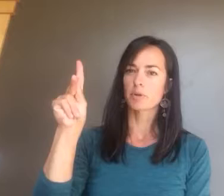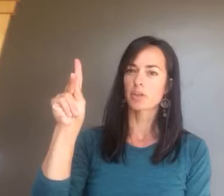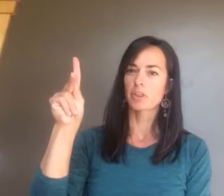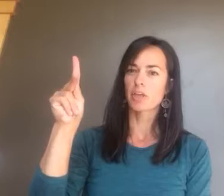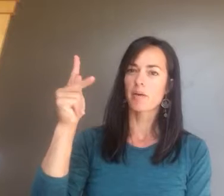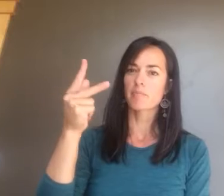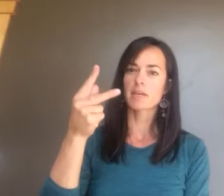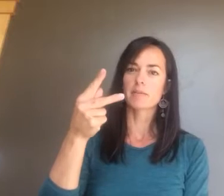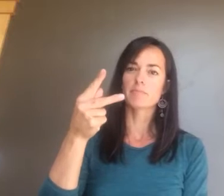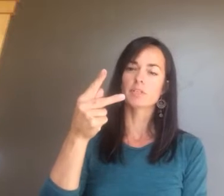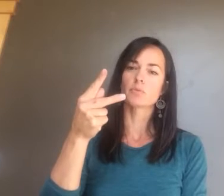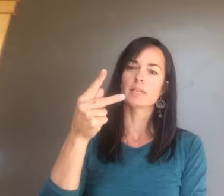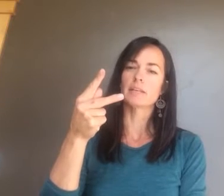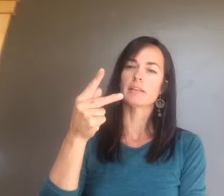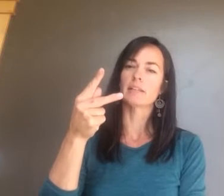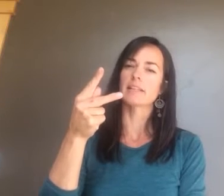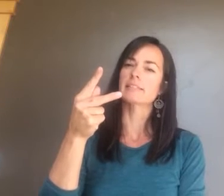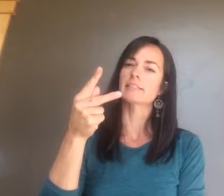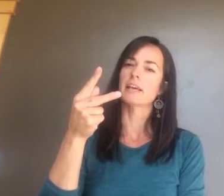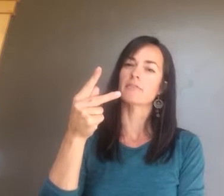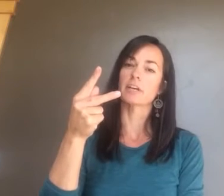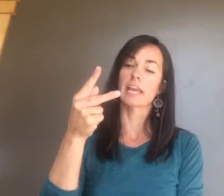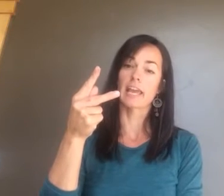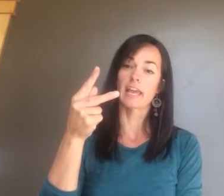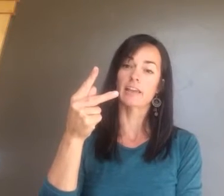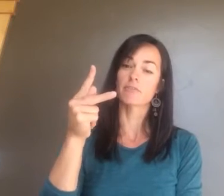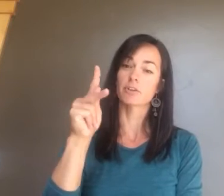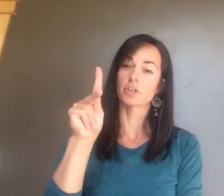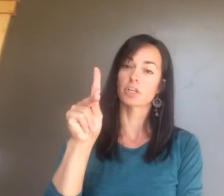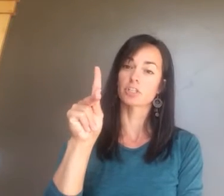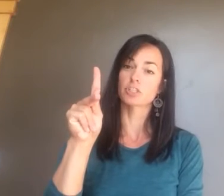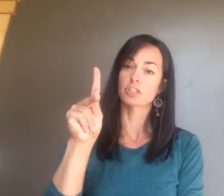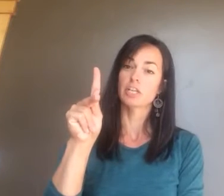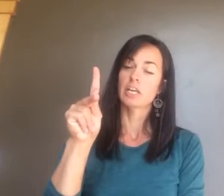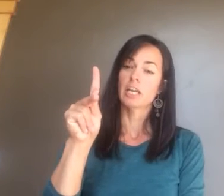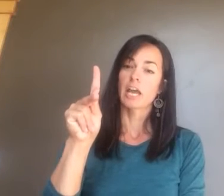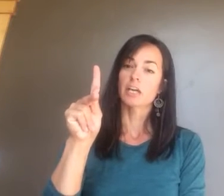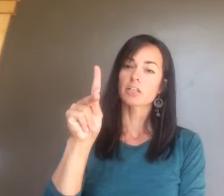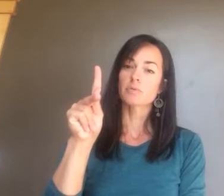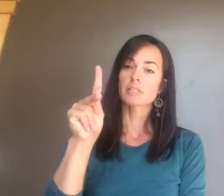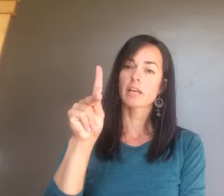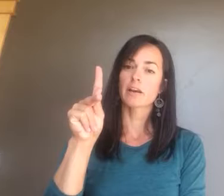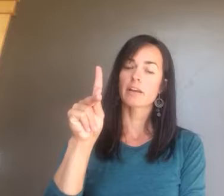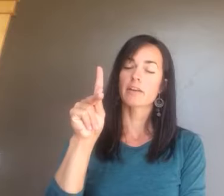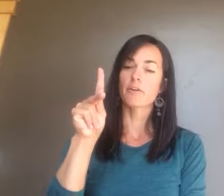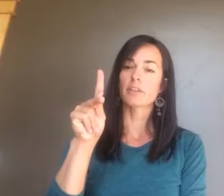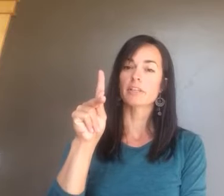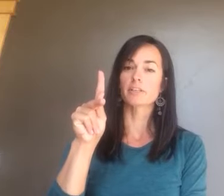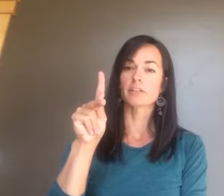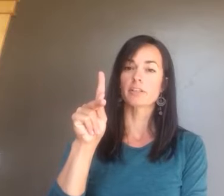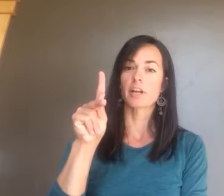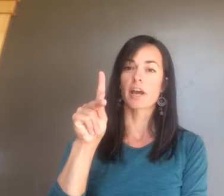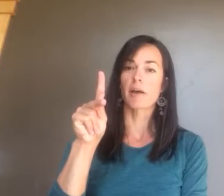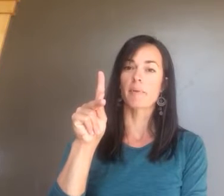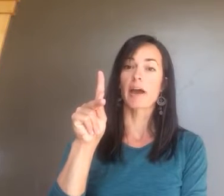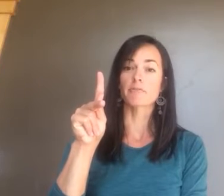your thumb in between. That's the sign for K, for Kush. And Kush was an area in northeastern